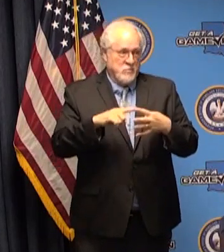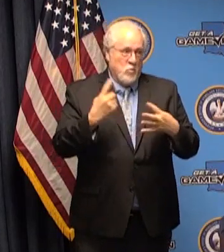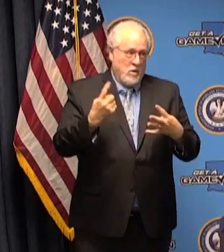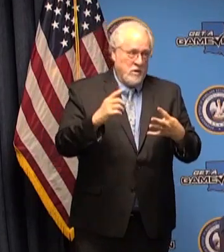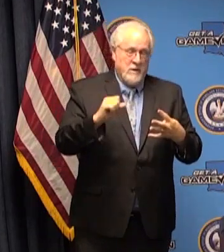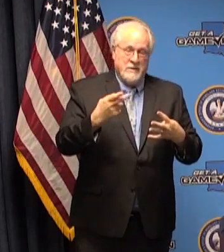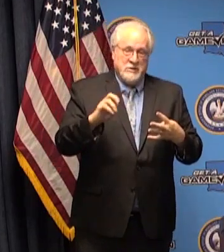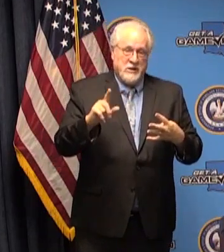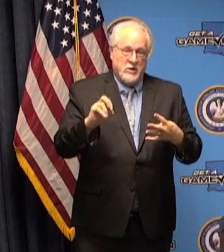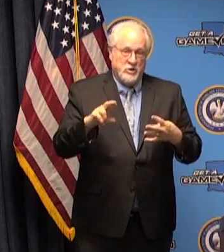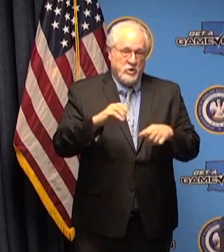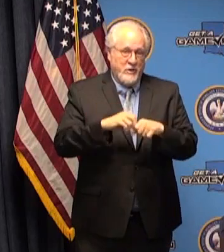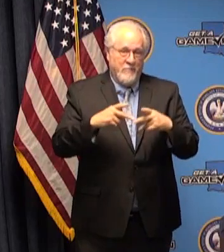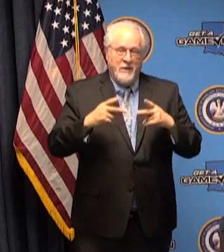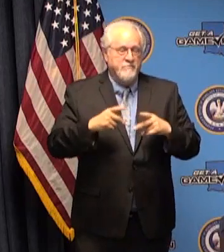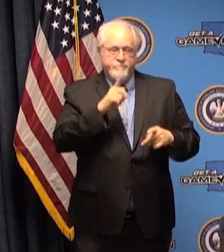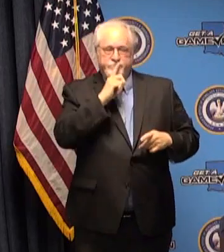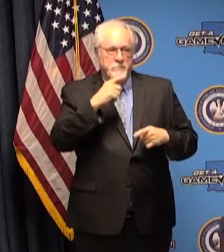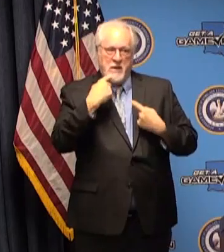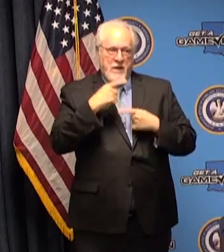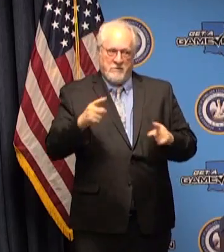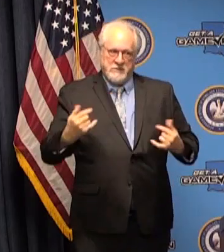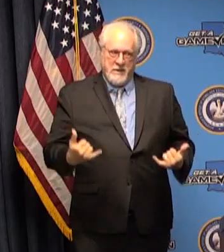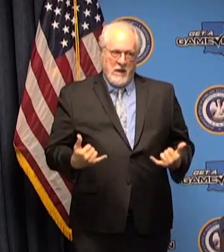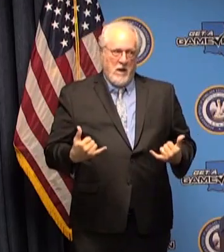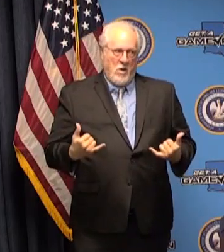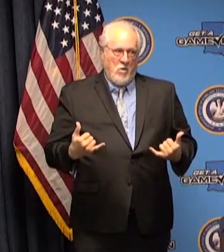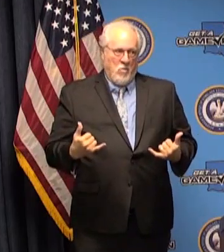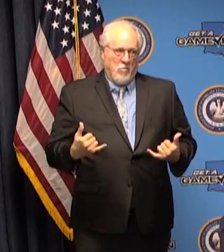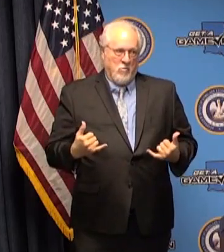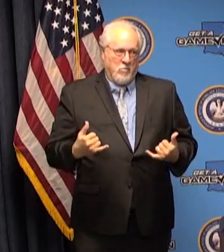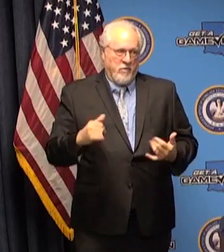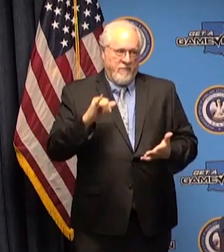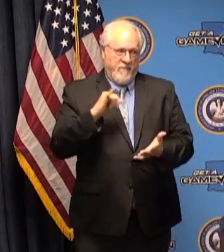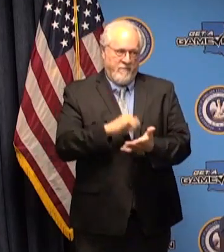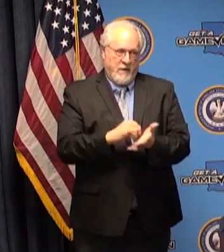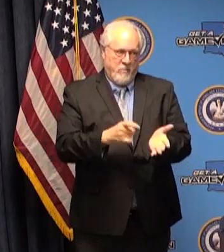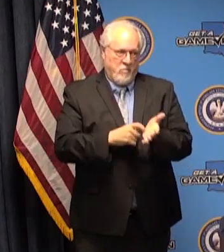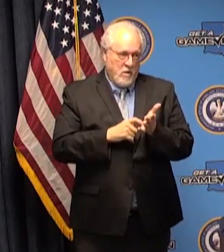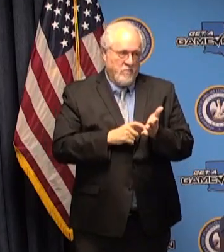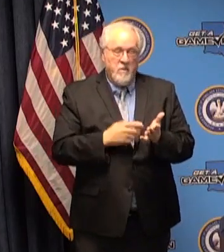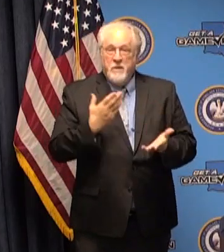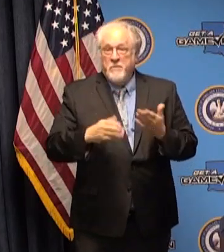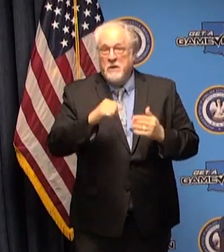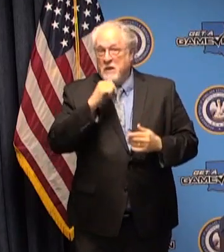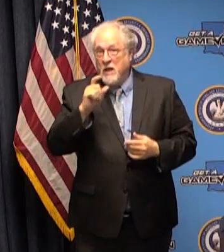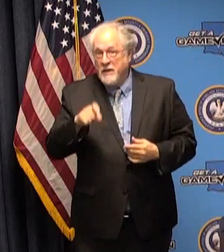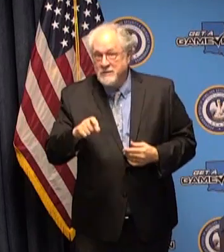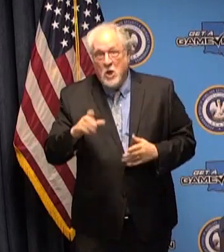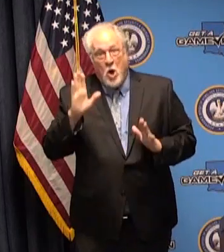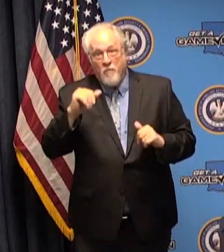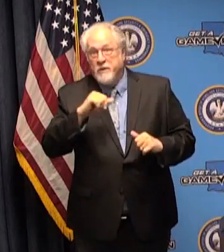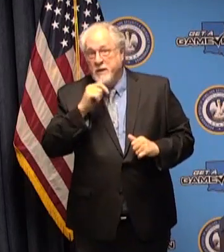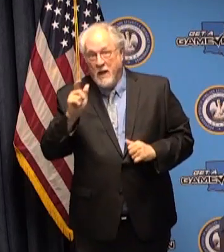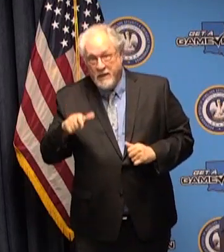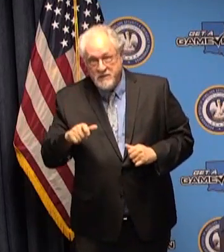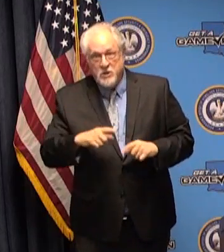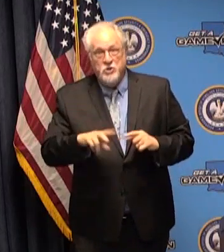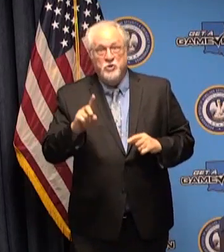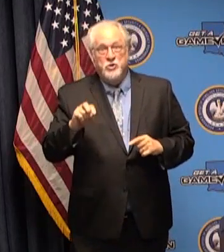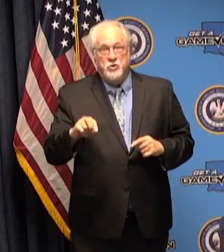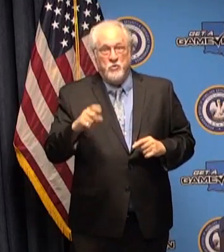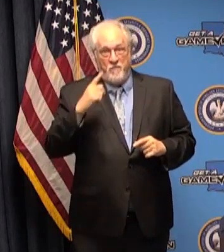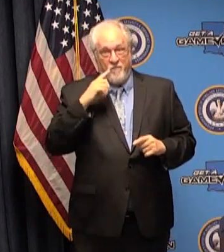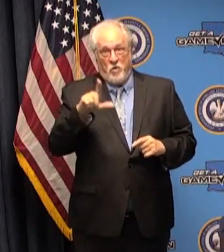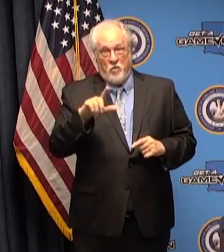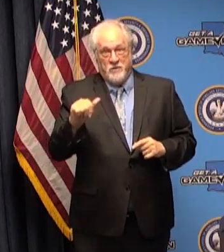them. I am not here announcing that we're there, and it might not be necessary. Hopefully, it would not be necessary to do